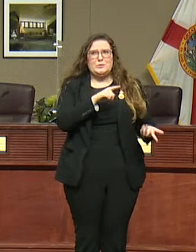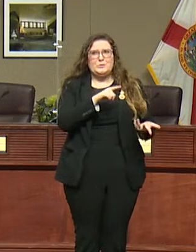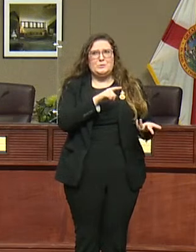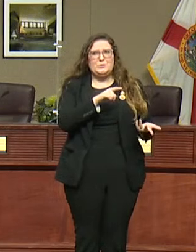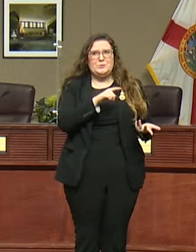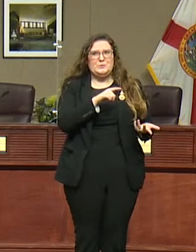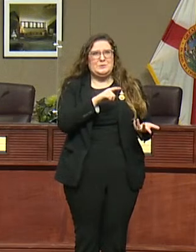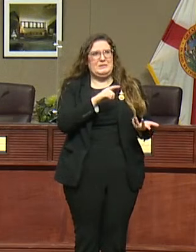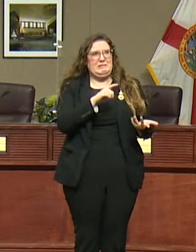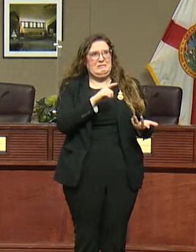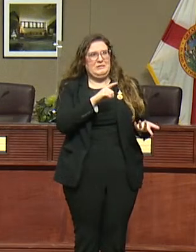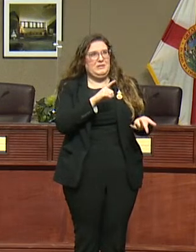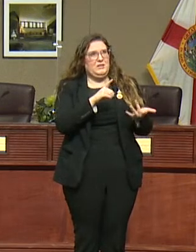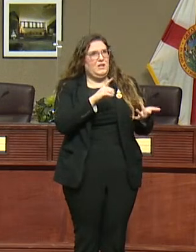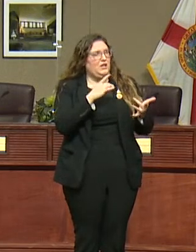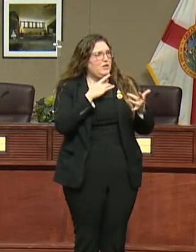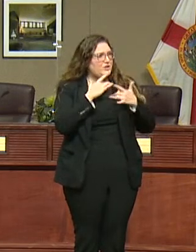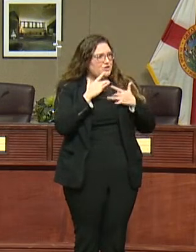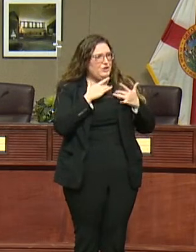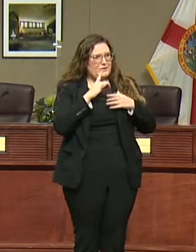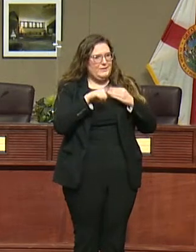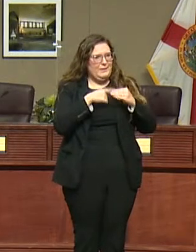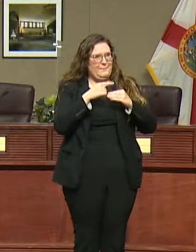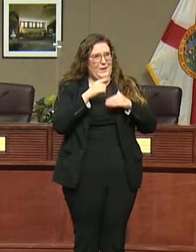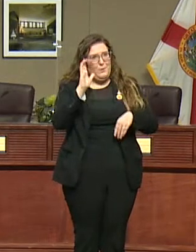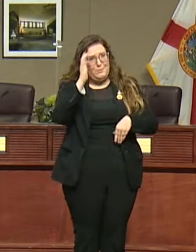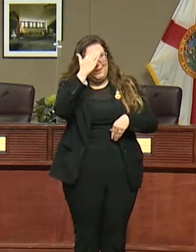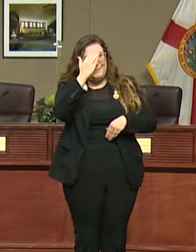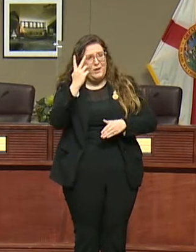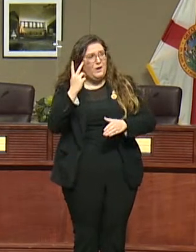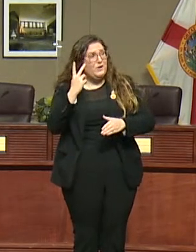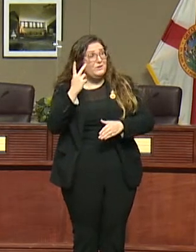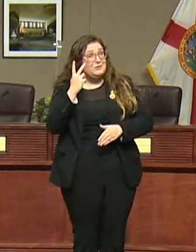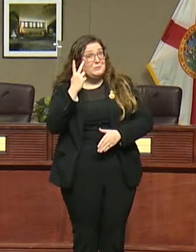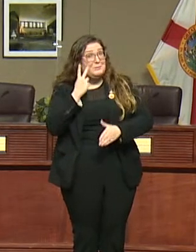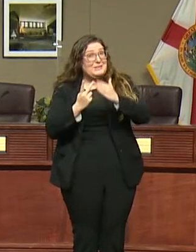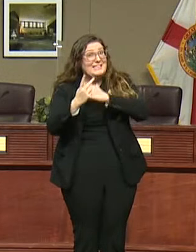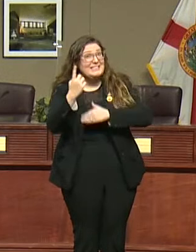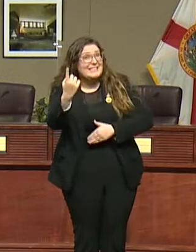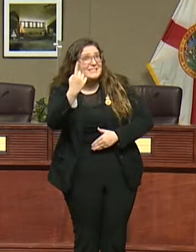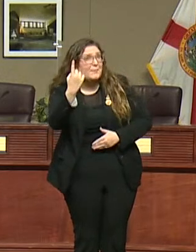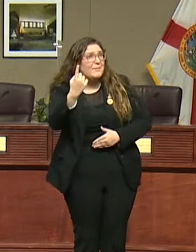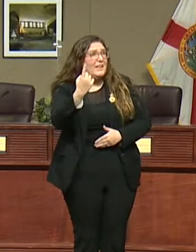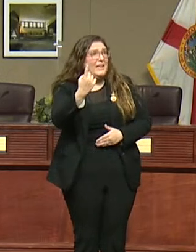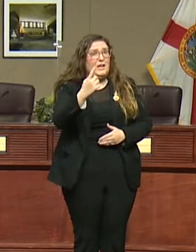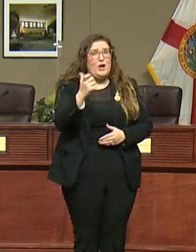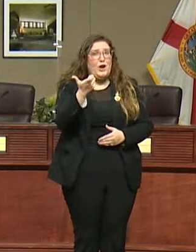exiting President Trump? And if you are there any plans that are being considered to address that